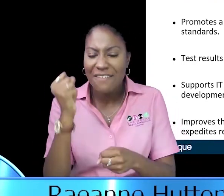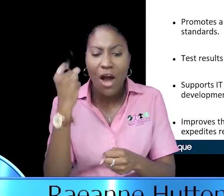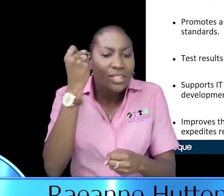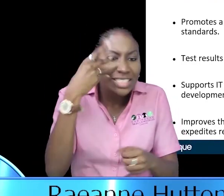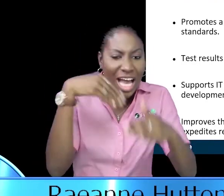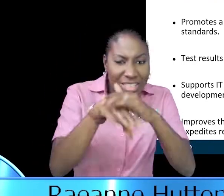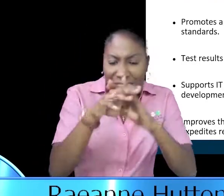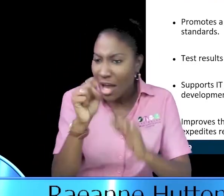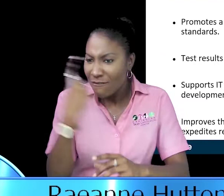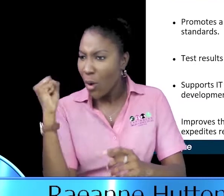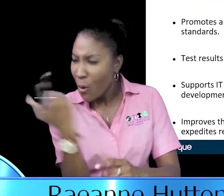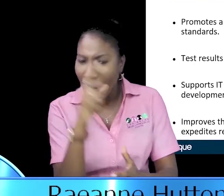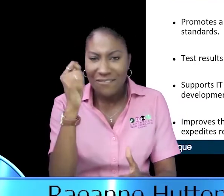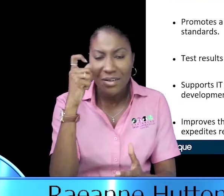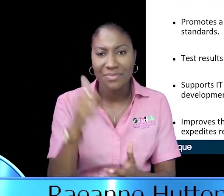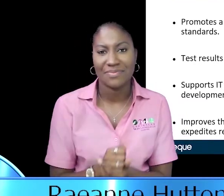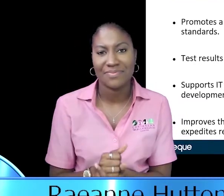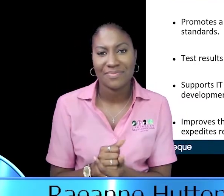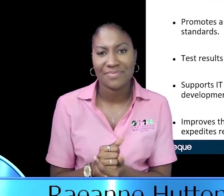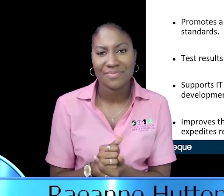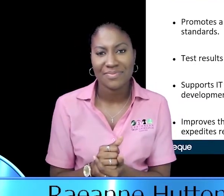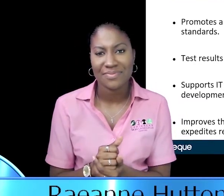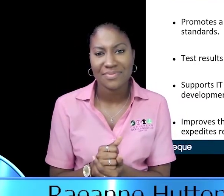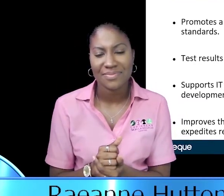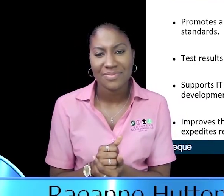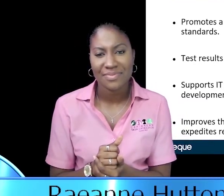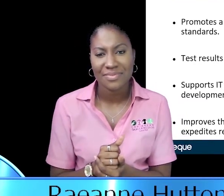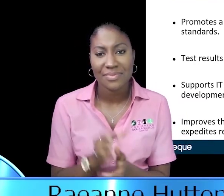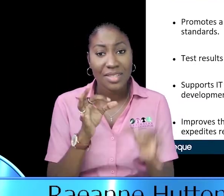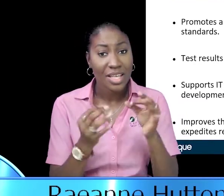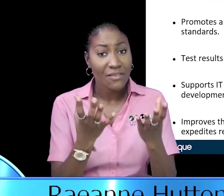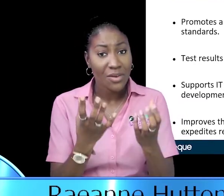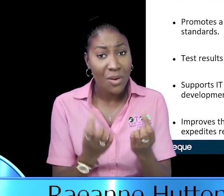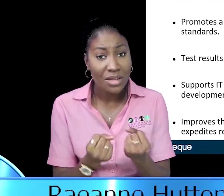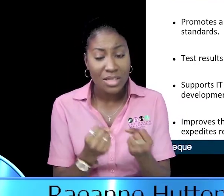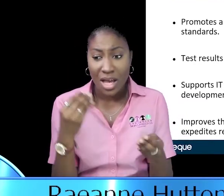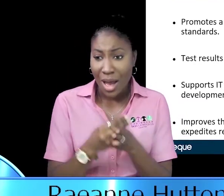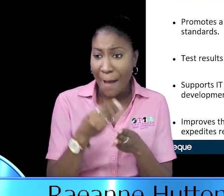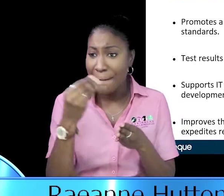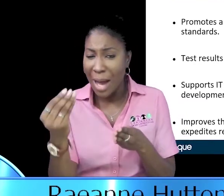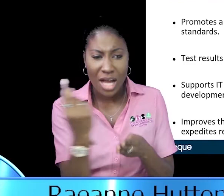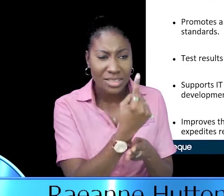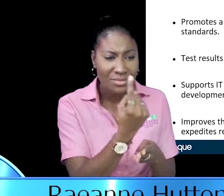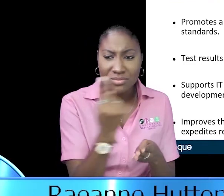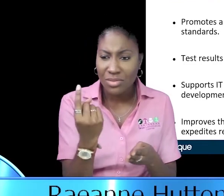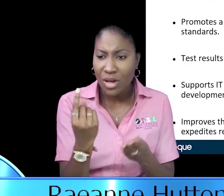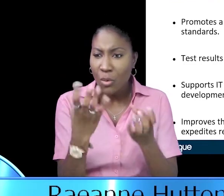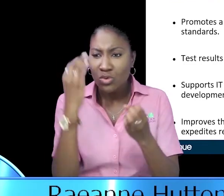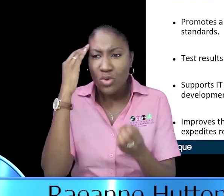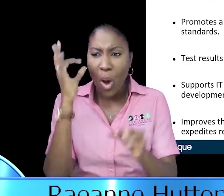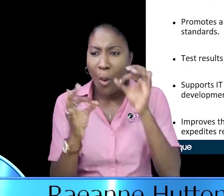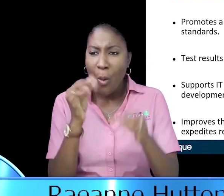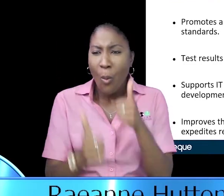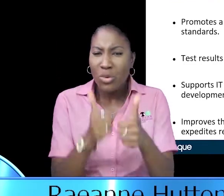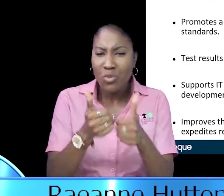promotes a common interpretation of the standards, helps people make decisions about accessibility faster, helps